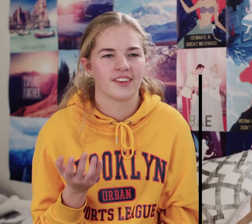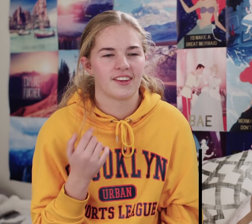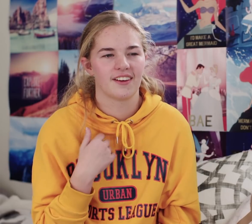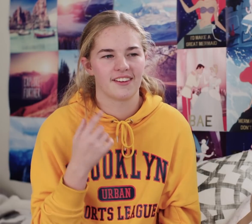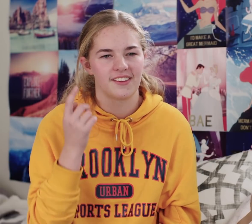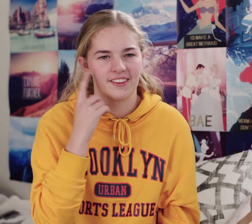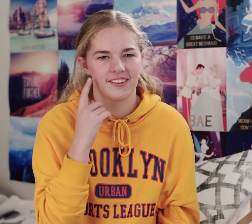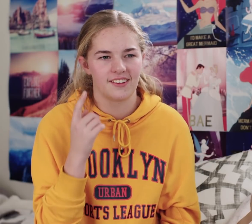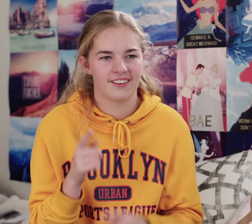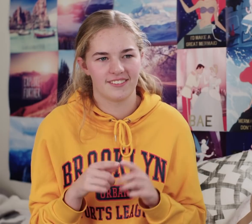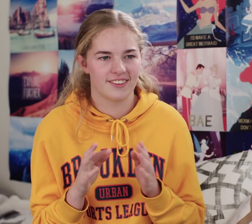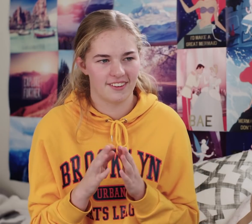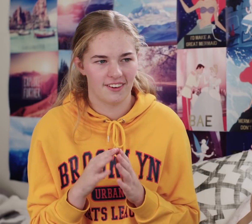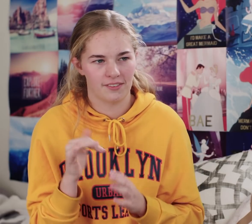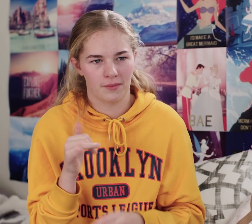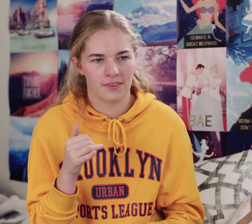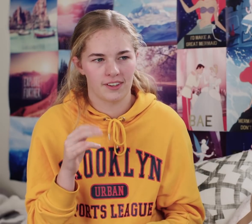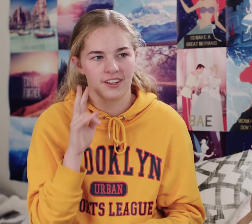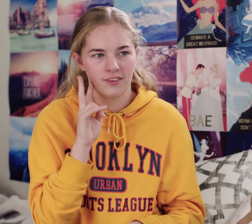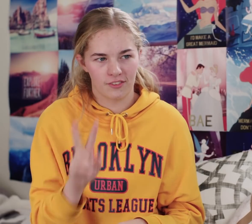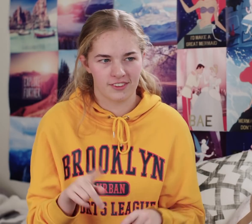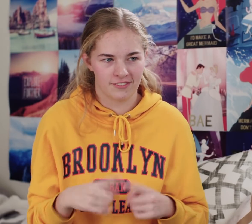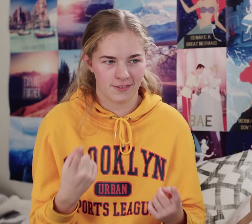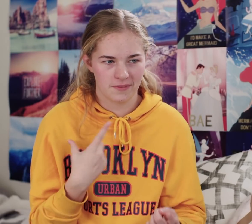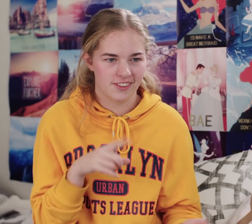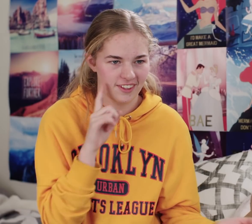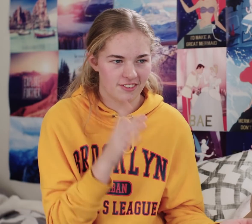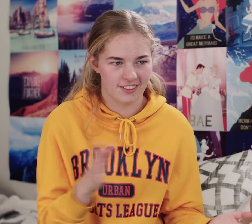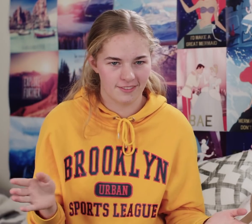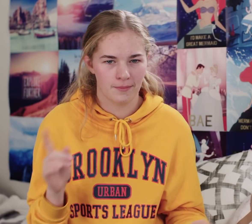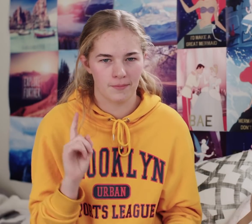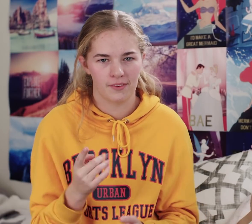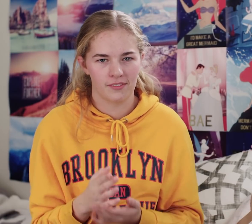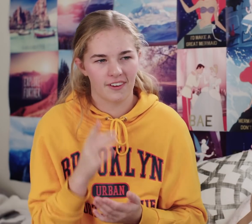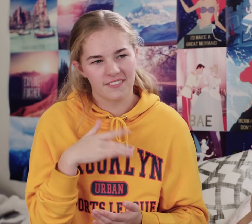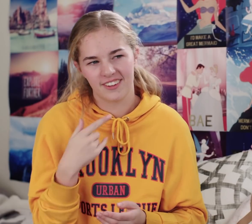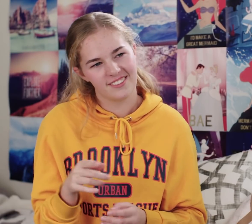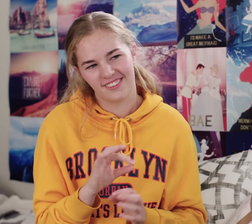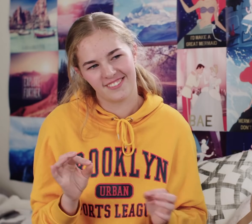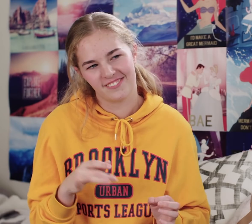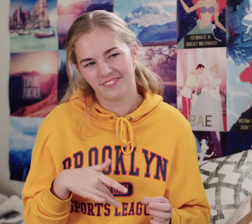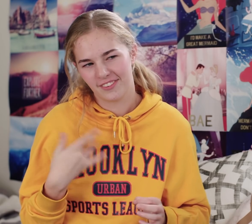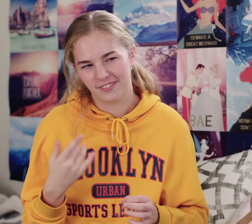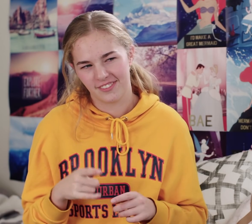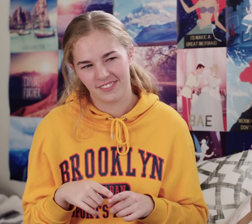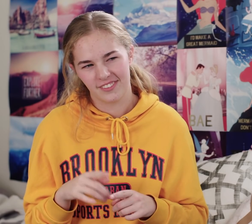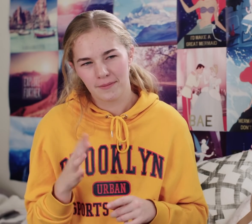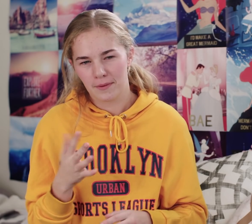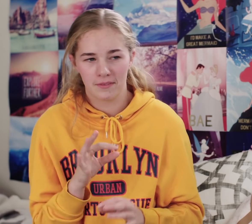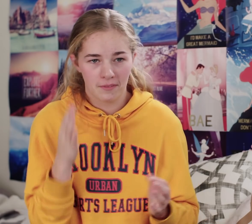I think with Eli, maybe he seems different because he's hearing, but to us it doesn't feel like he's the odd one out. He